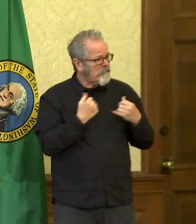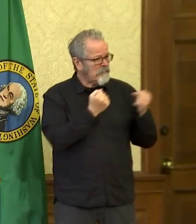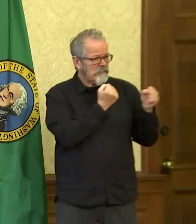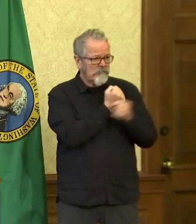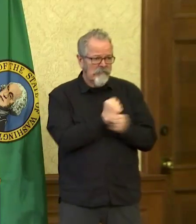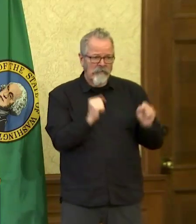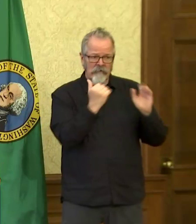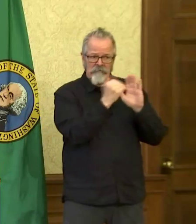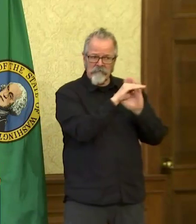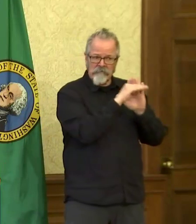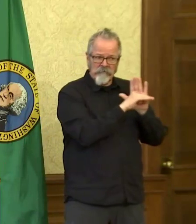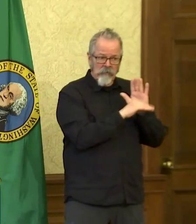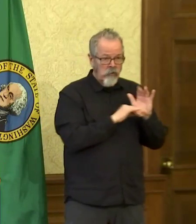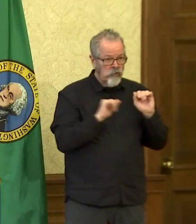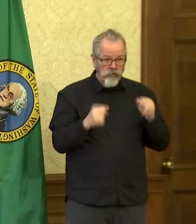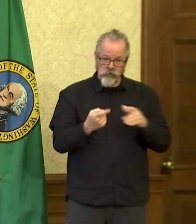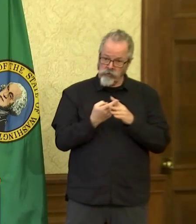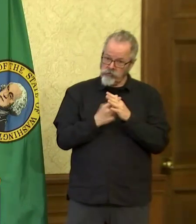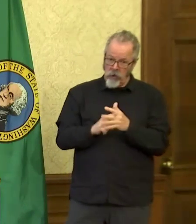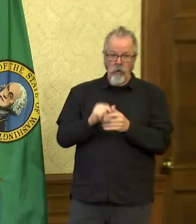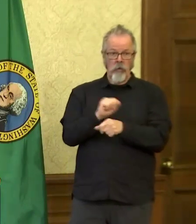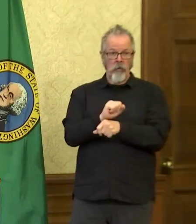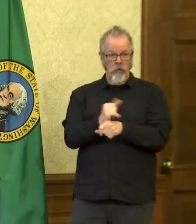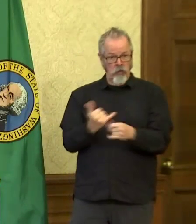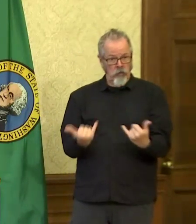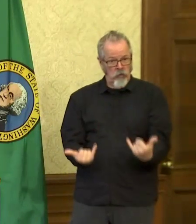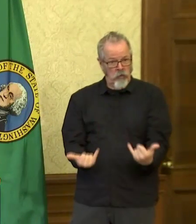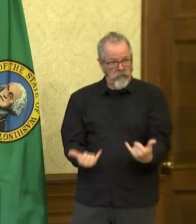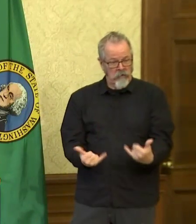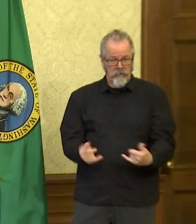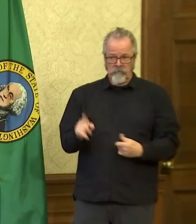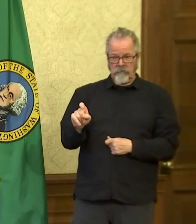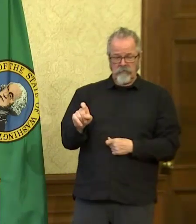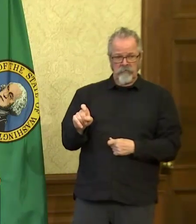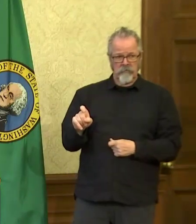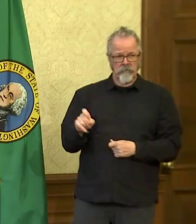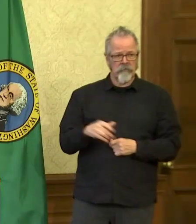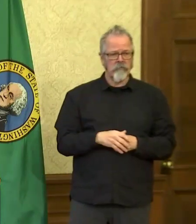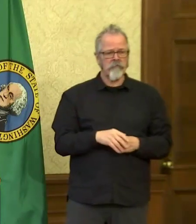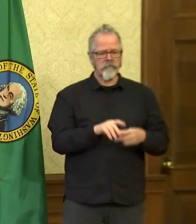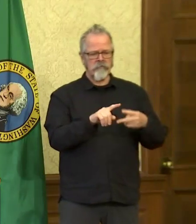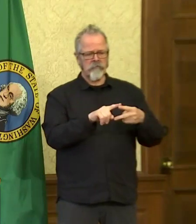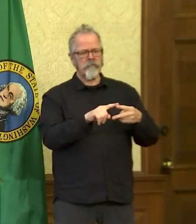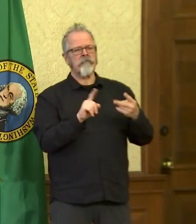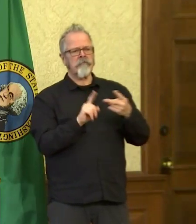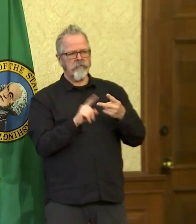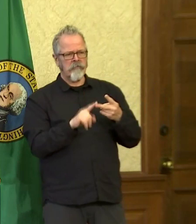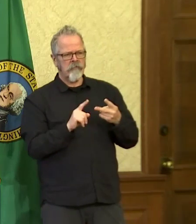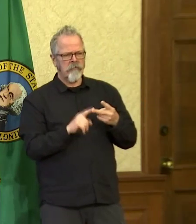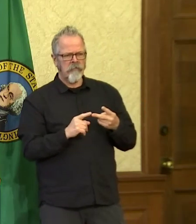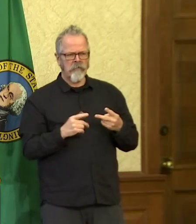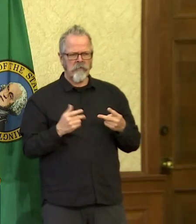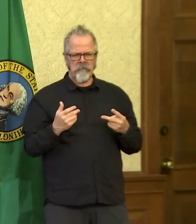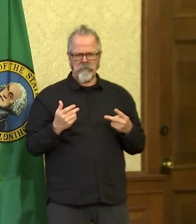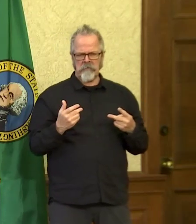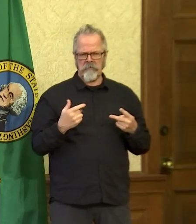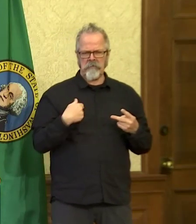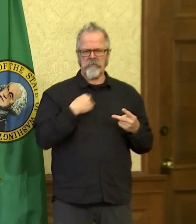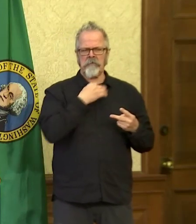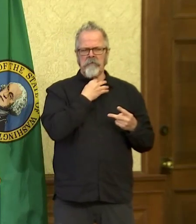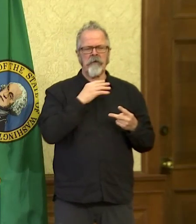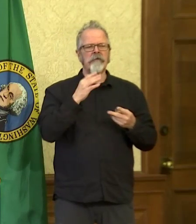work, perhaps like the JBLM I-5 widening, that might be able to resume under, some sort of safety rules like Boeing has